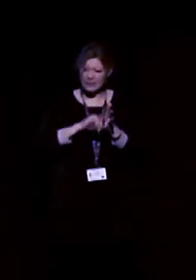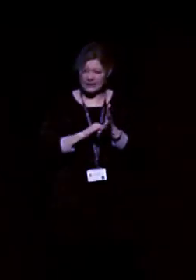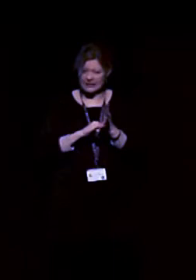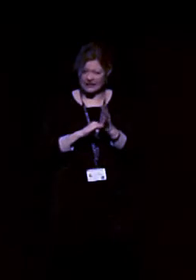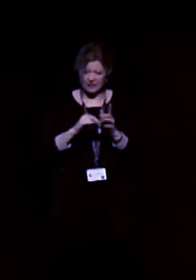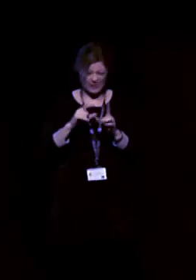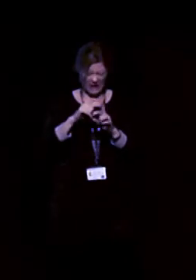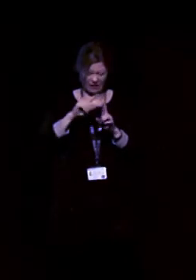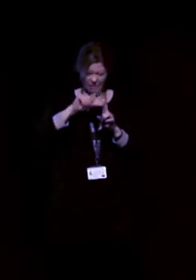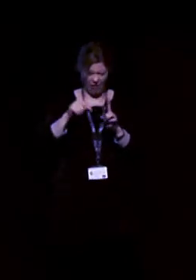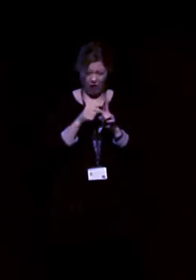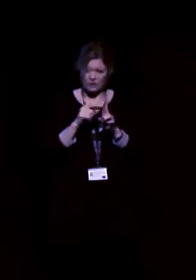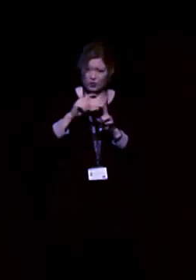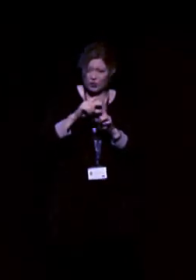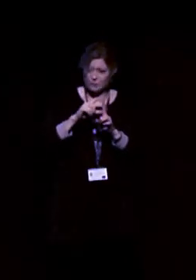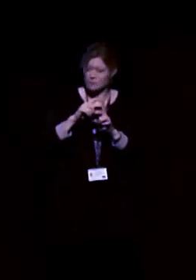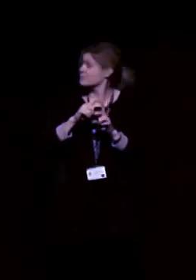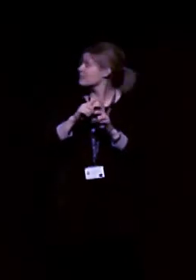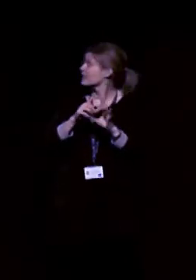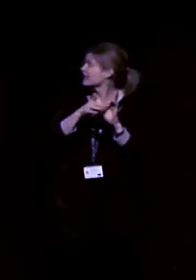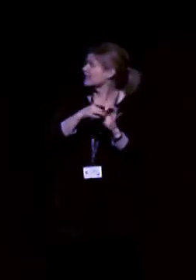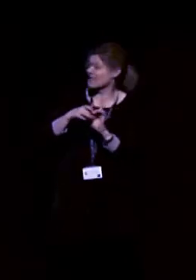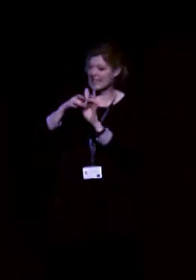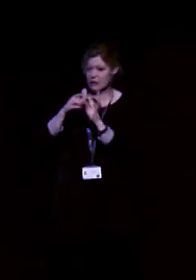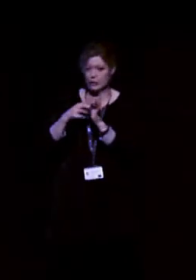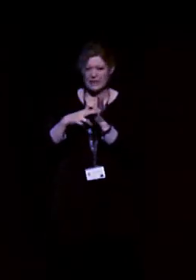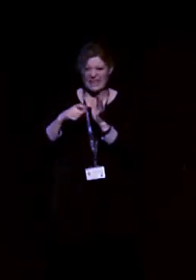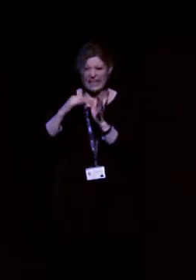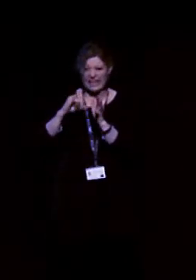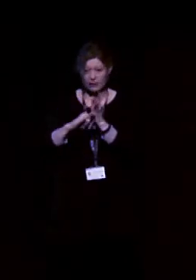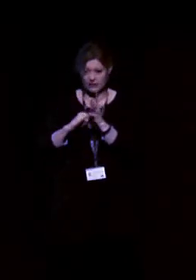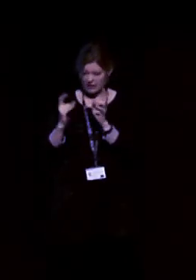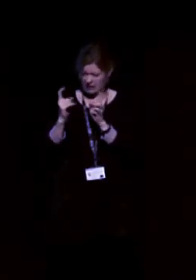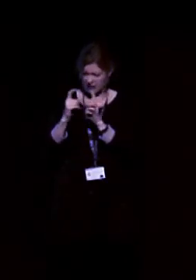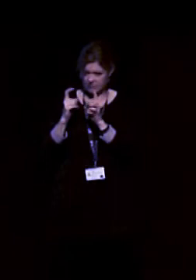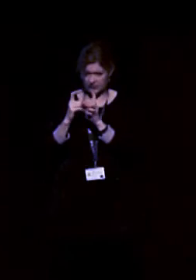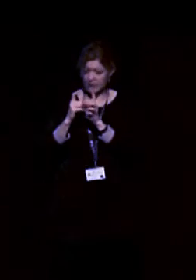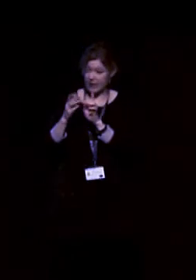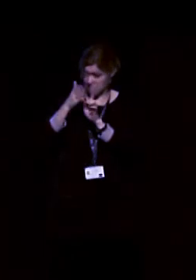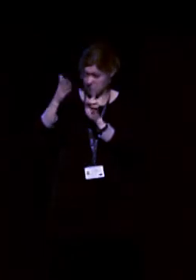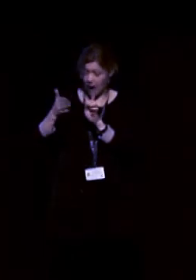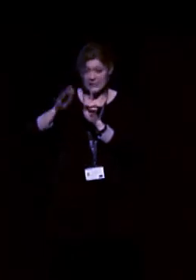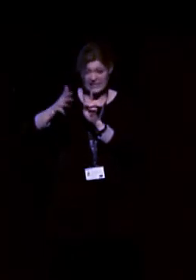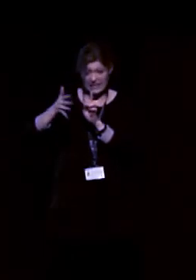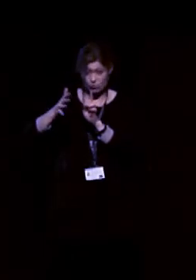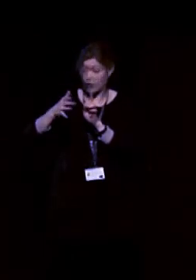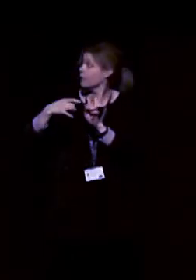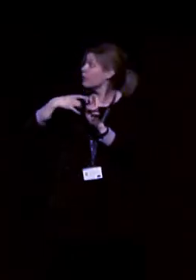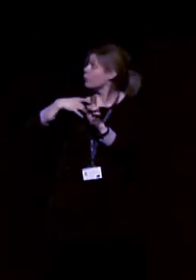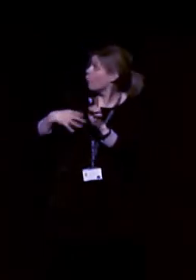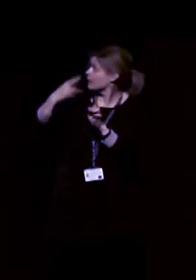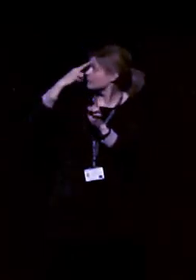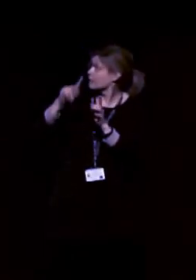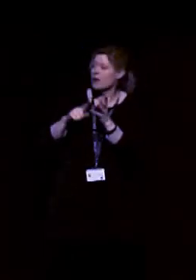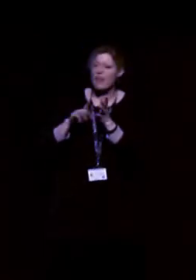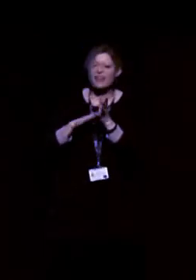which is then attached to the incus at the top. And one can see the eardrum, which we're looking at behind, and the white area there is called the umbo,